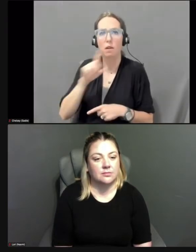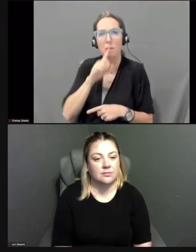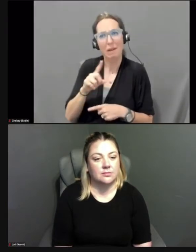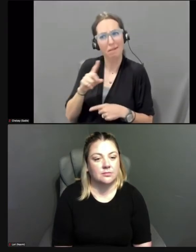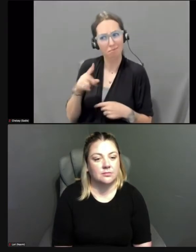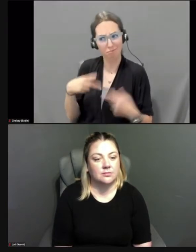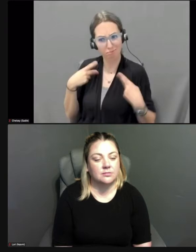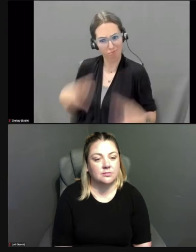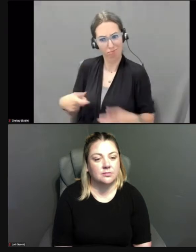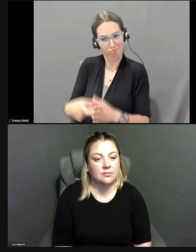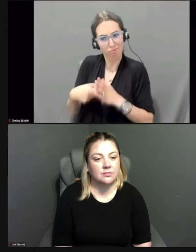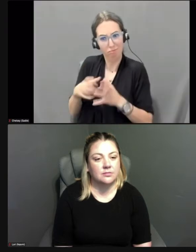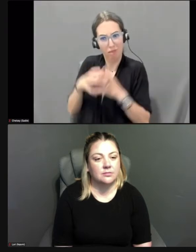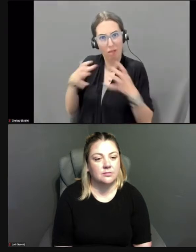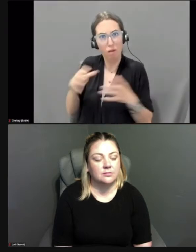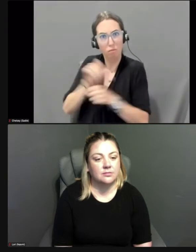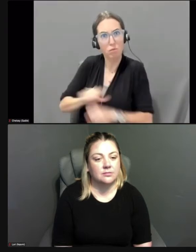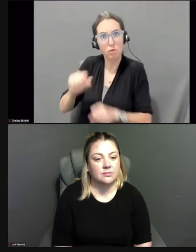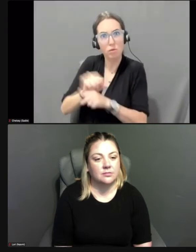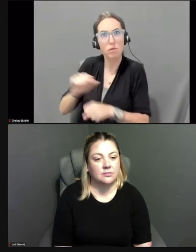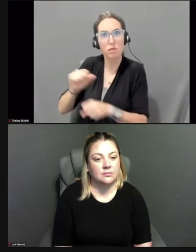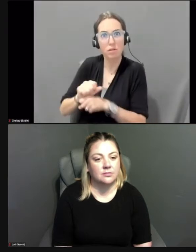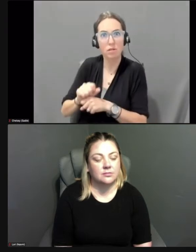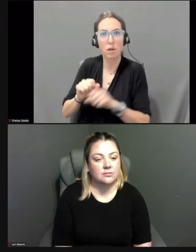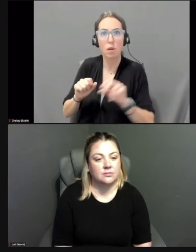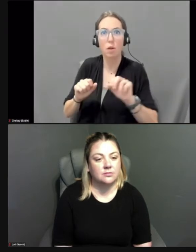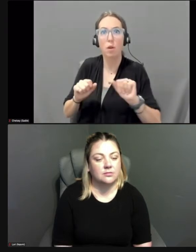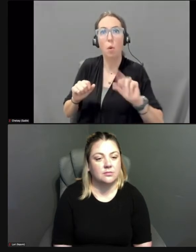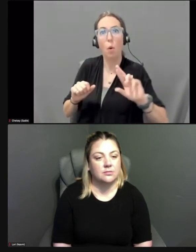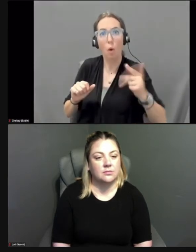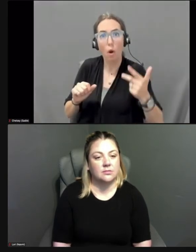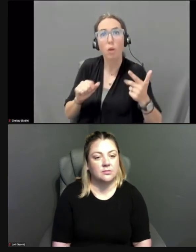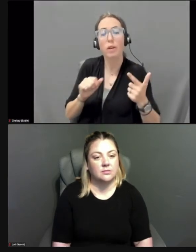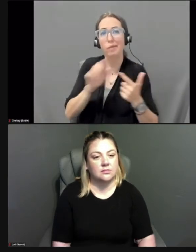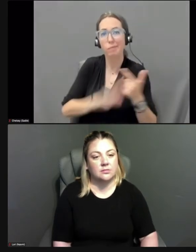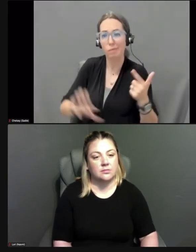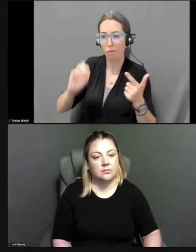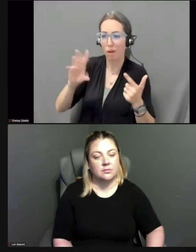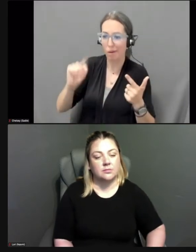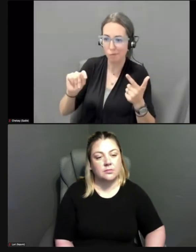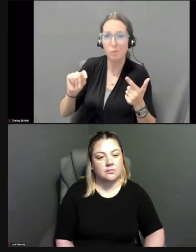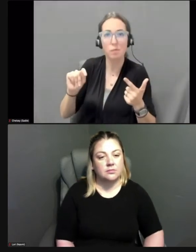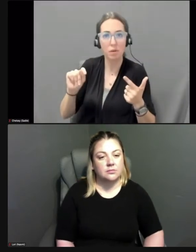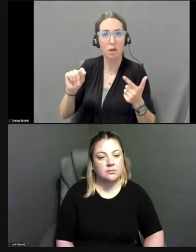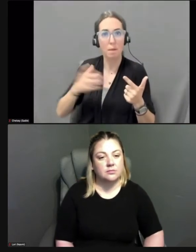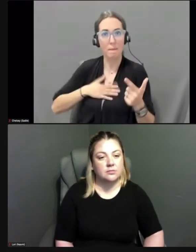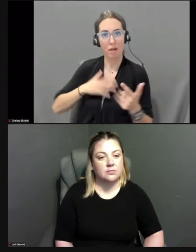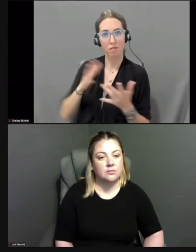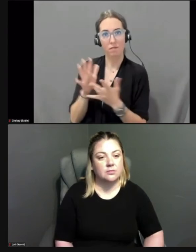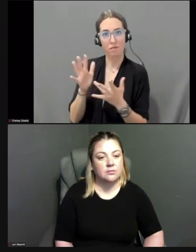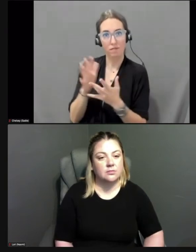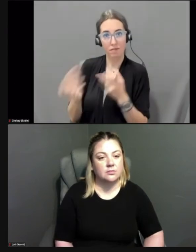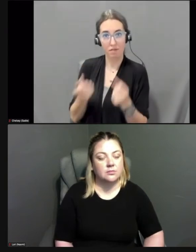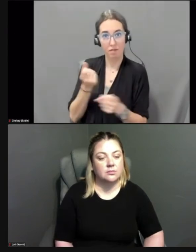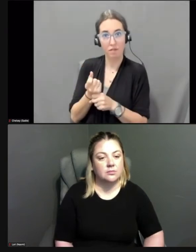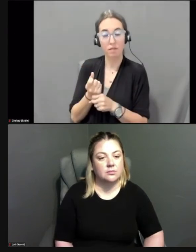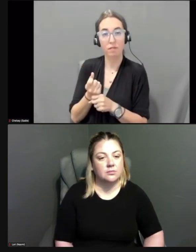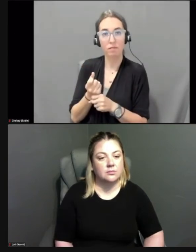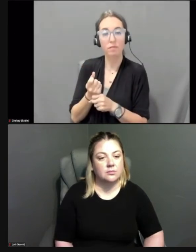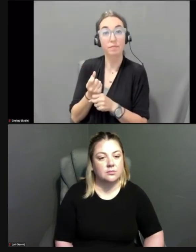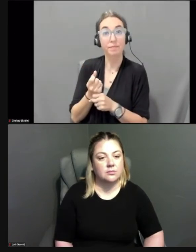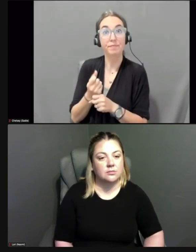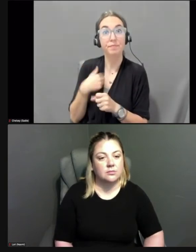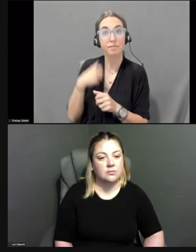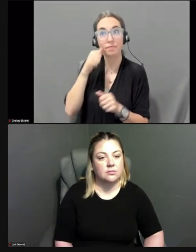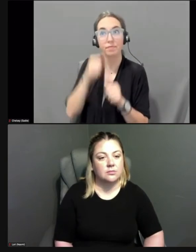physically active thing to do from August to October or November of my freshman year. And I can remember we had